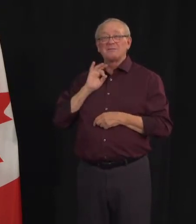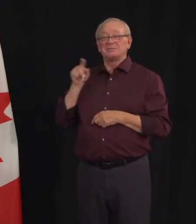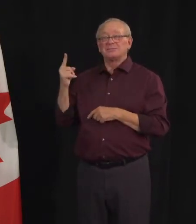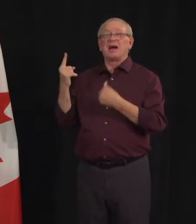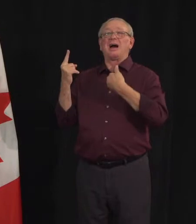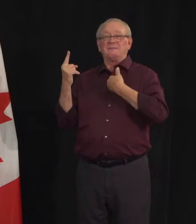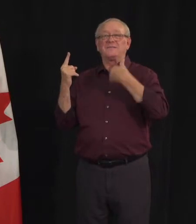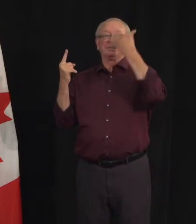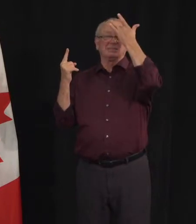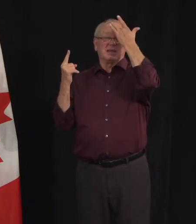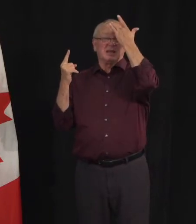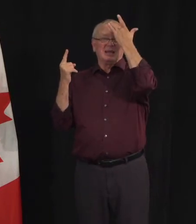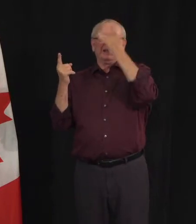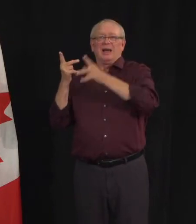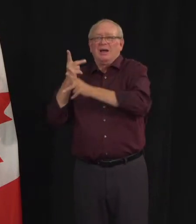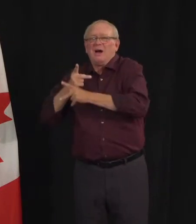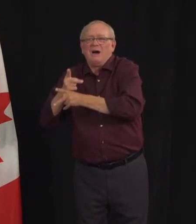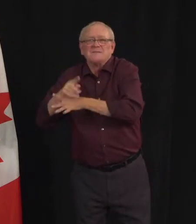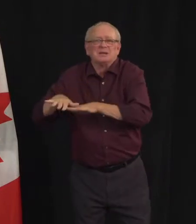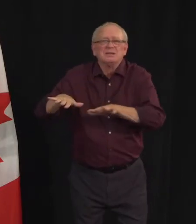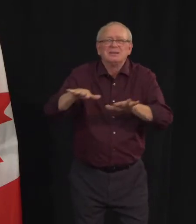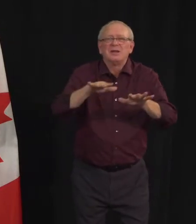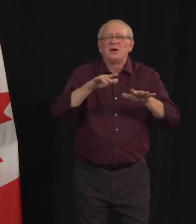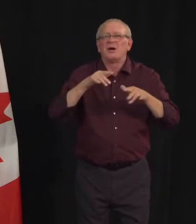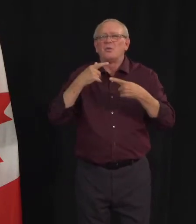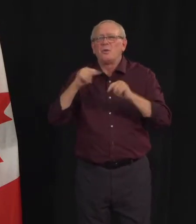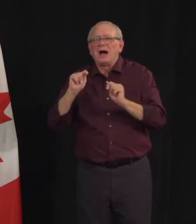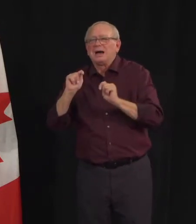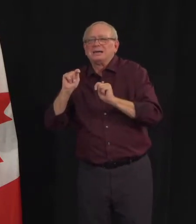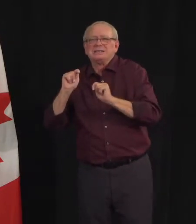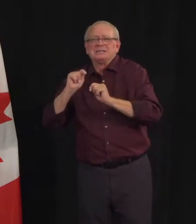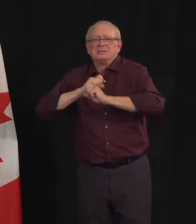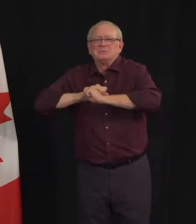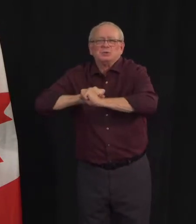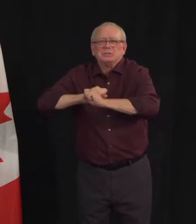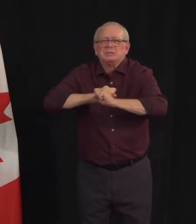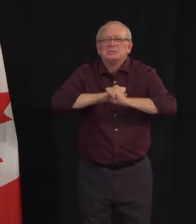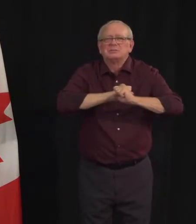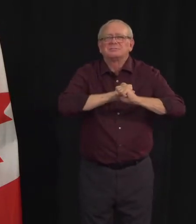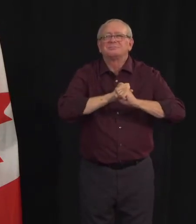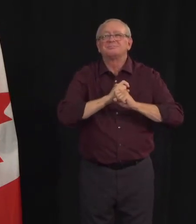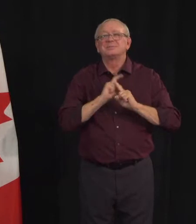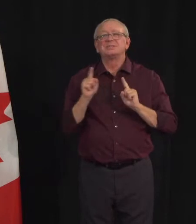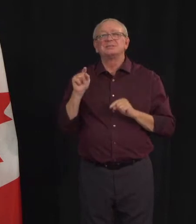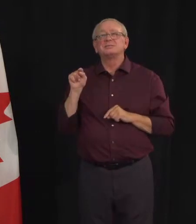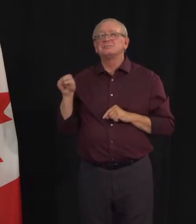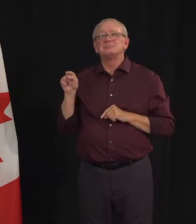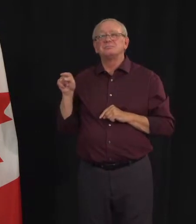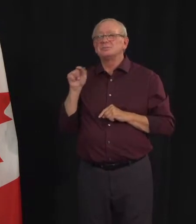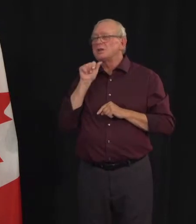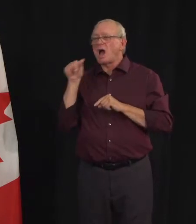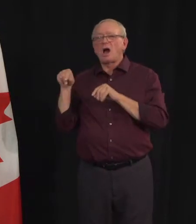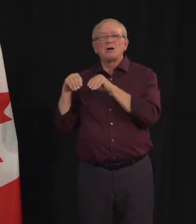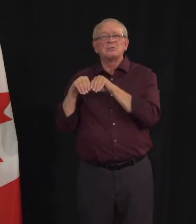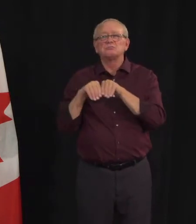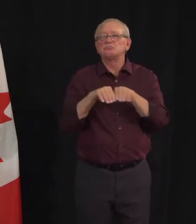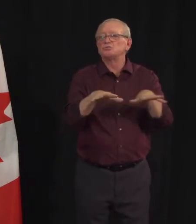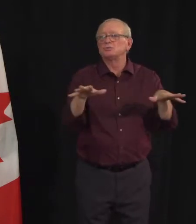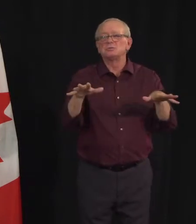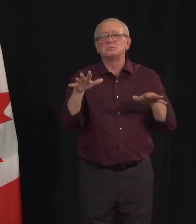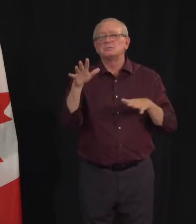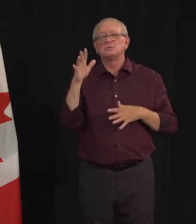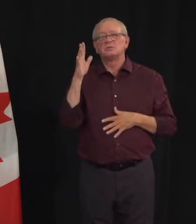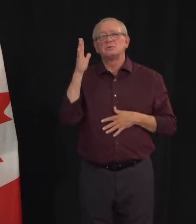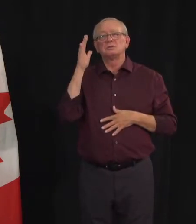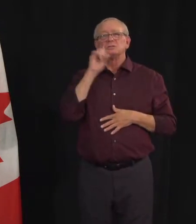as a precaution, and yet there's little to no onward spread because of the universal precautions that staff are